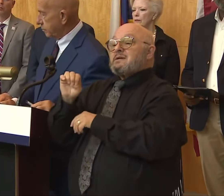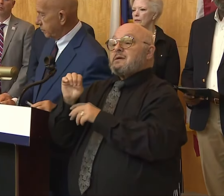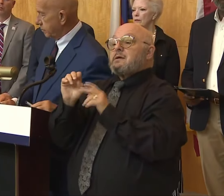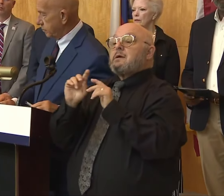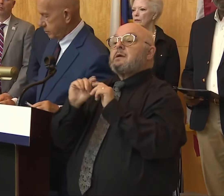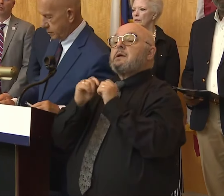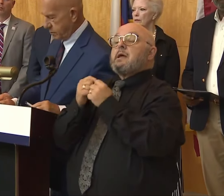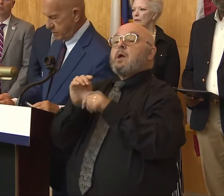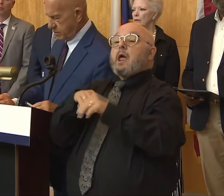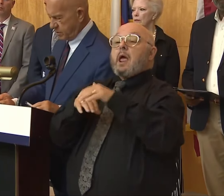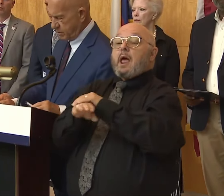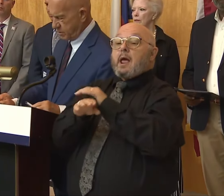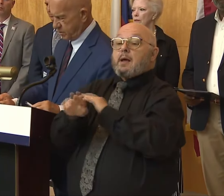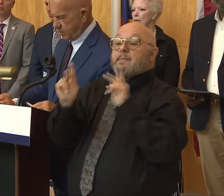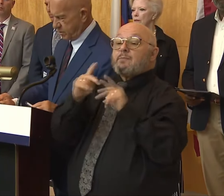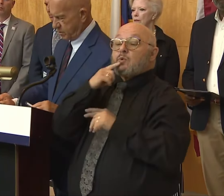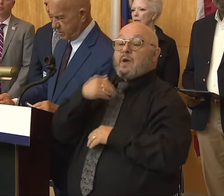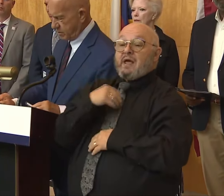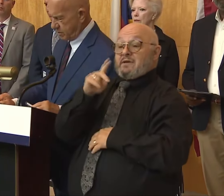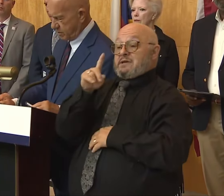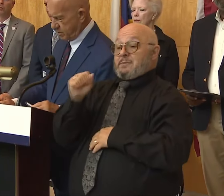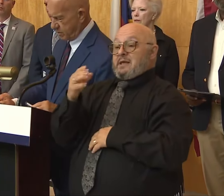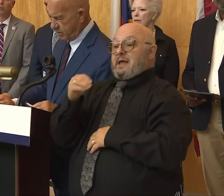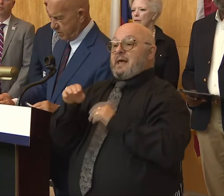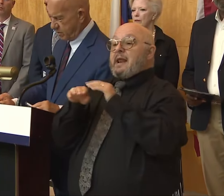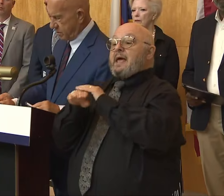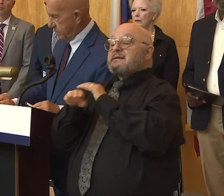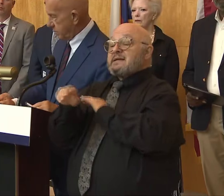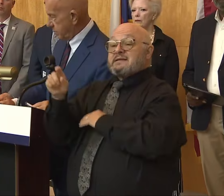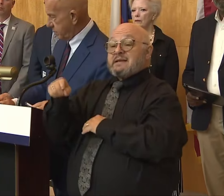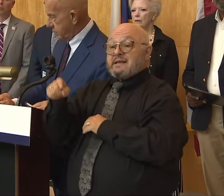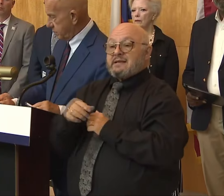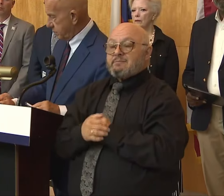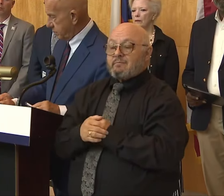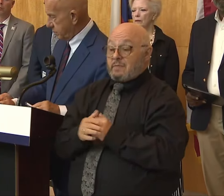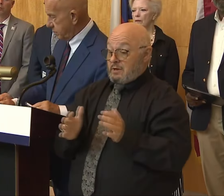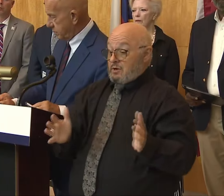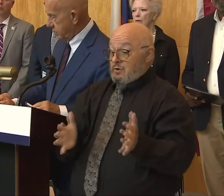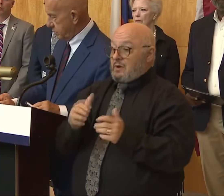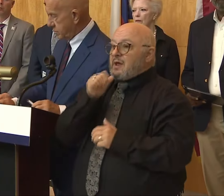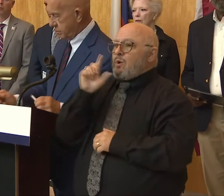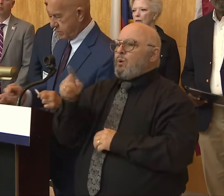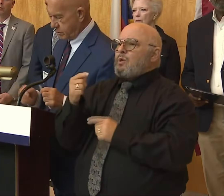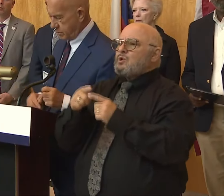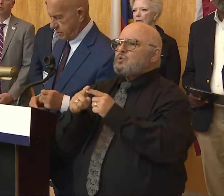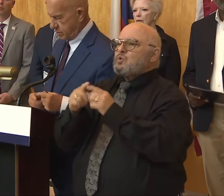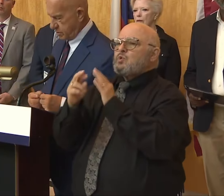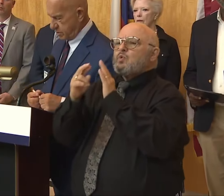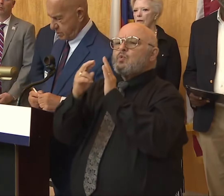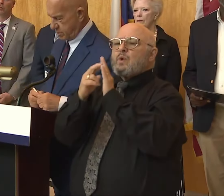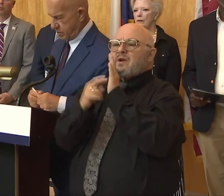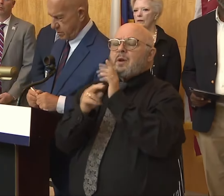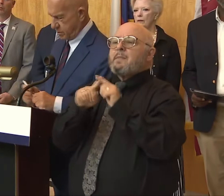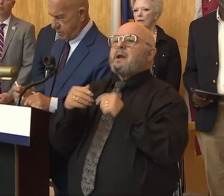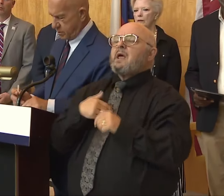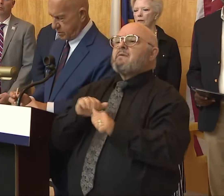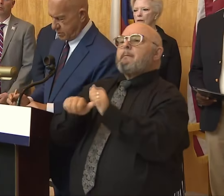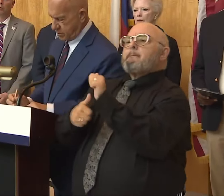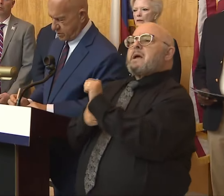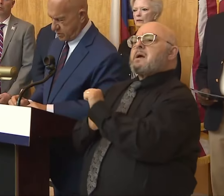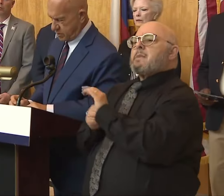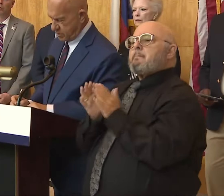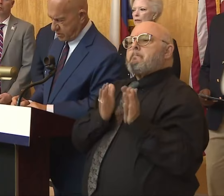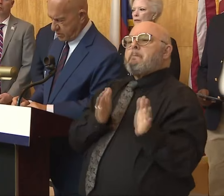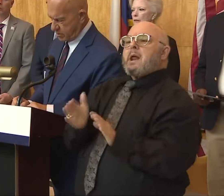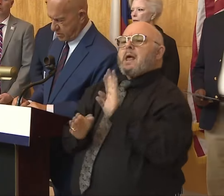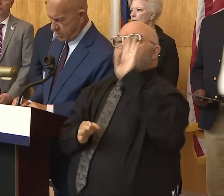functional needs. Now, I also want to encourage folks not just to register, but to have a plan B, because there's going